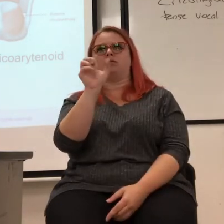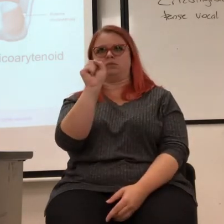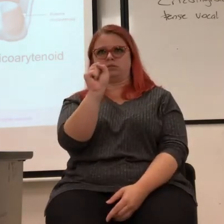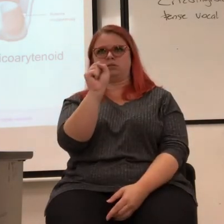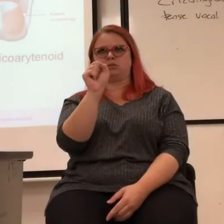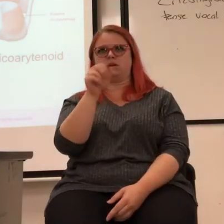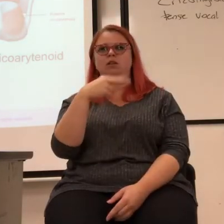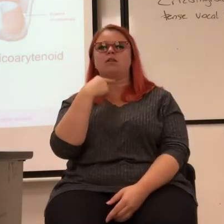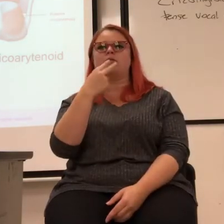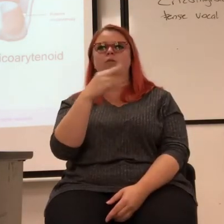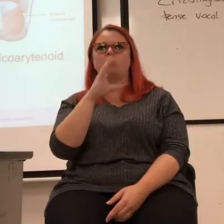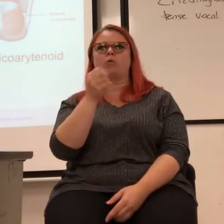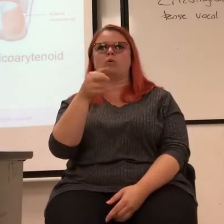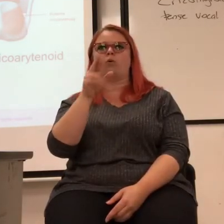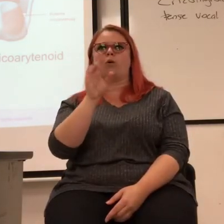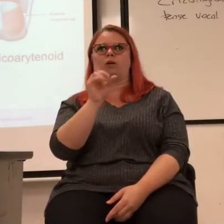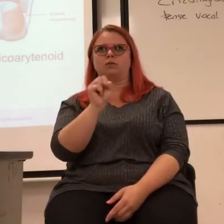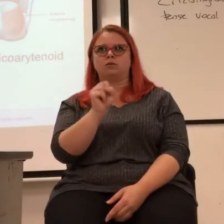Abducts.